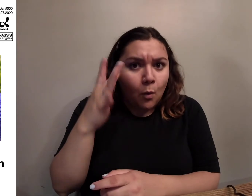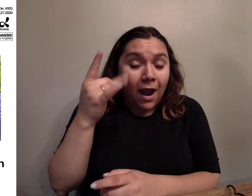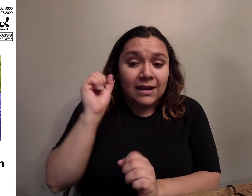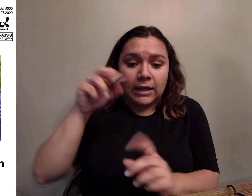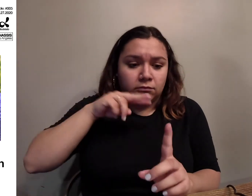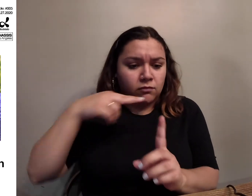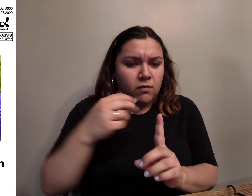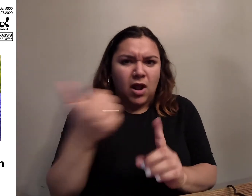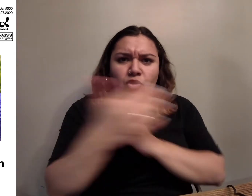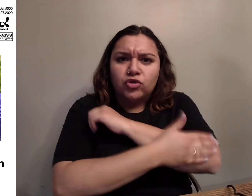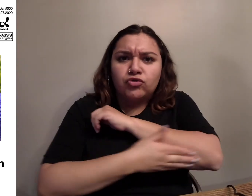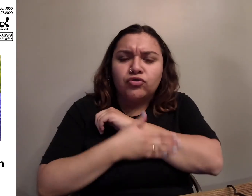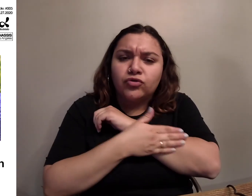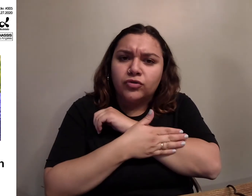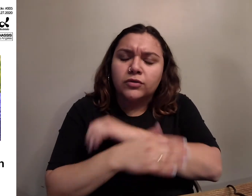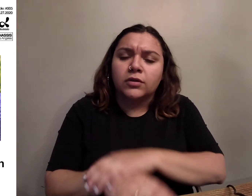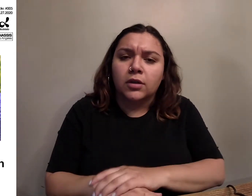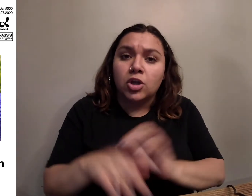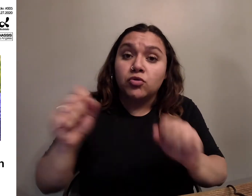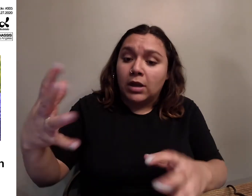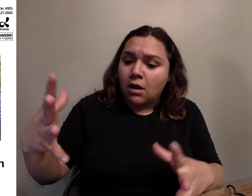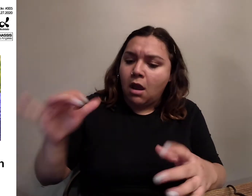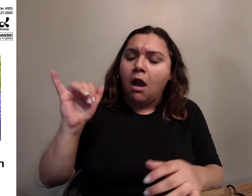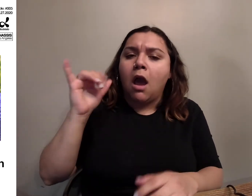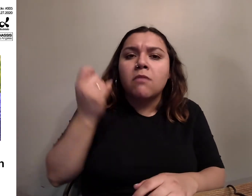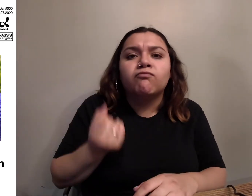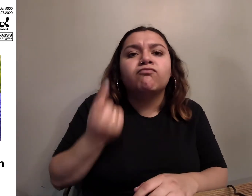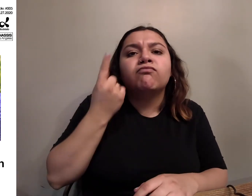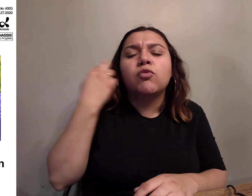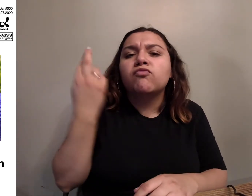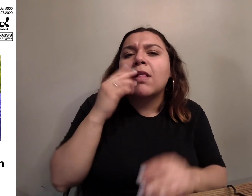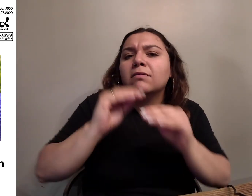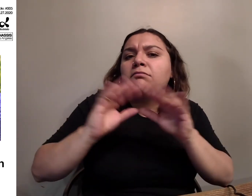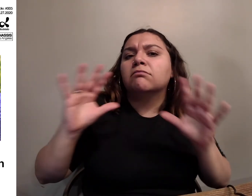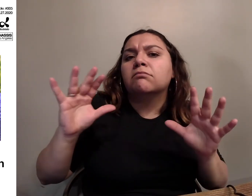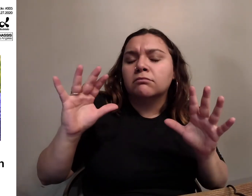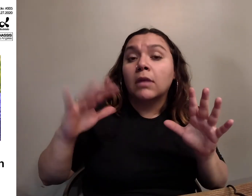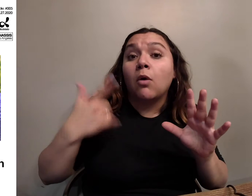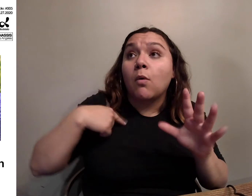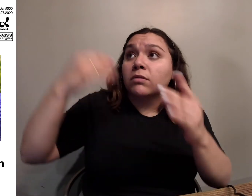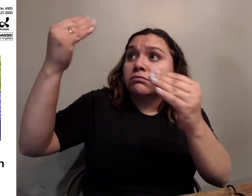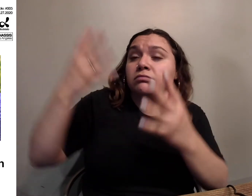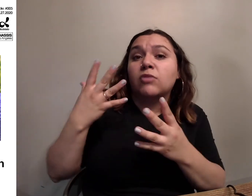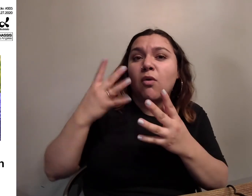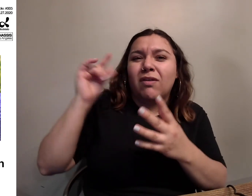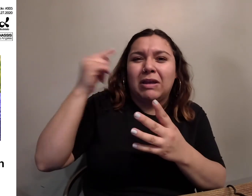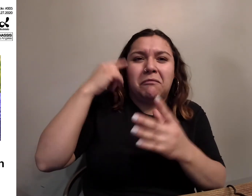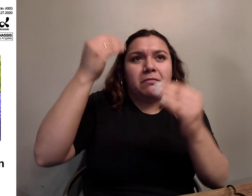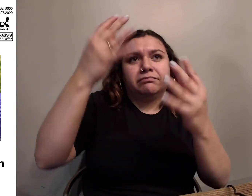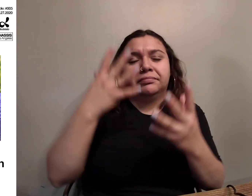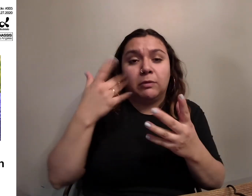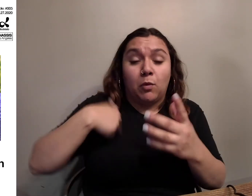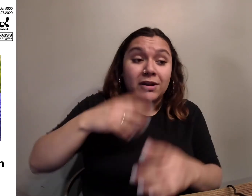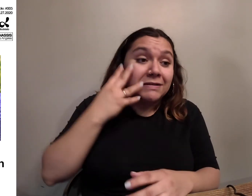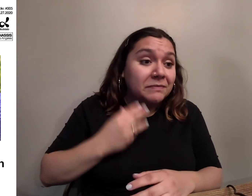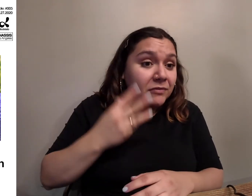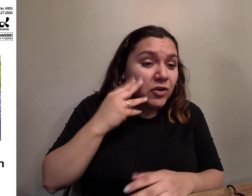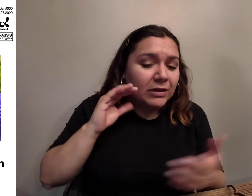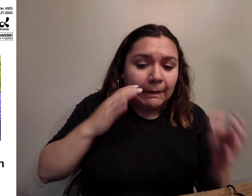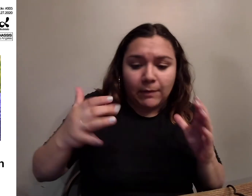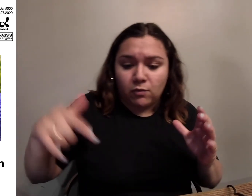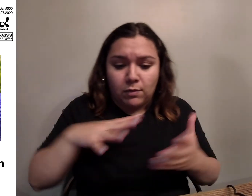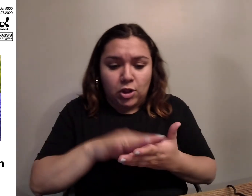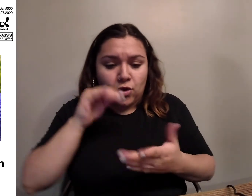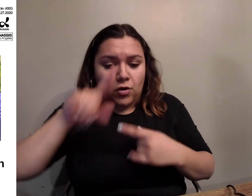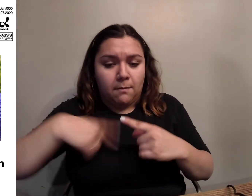because then we can, gain some clarity on what we're being told and what we're experiencing versus what we learn of